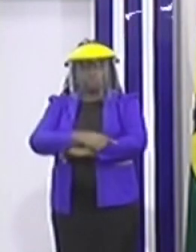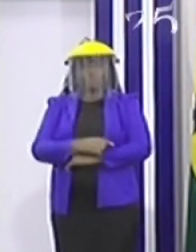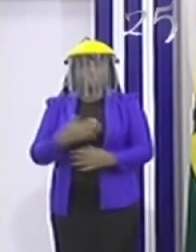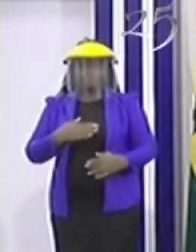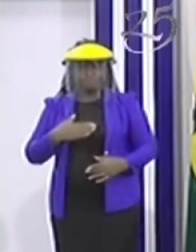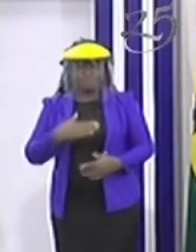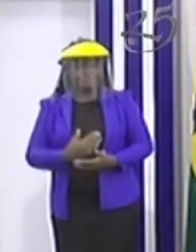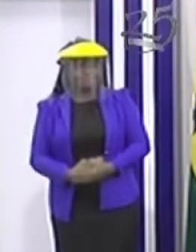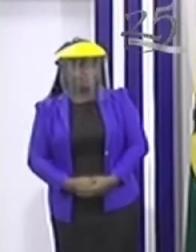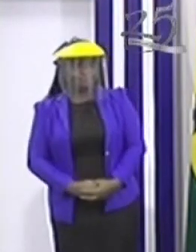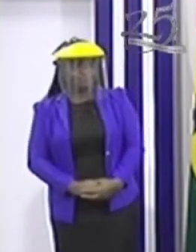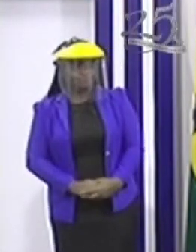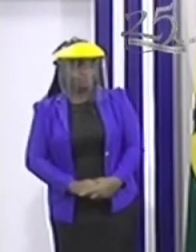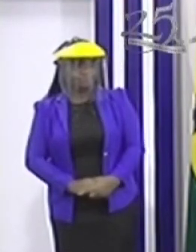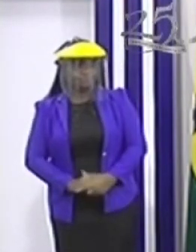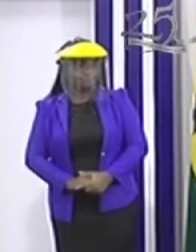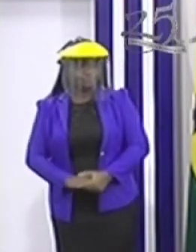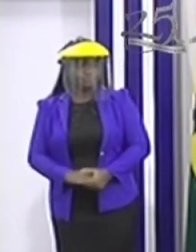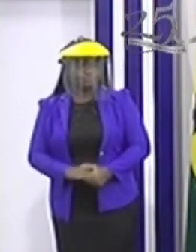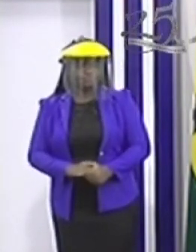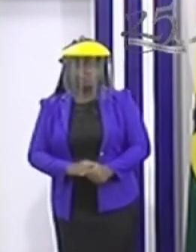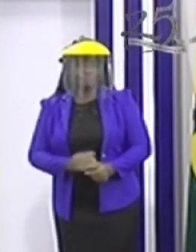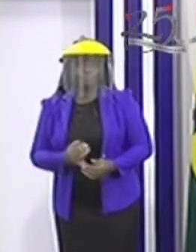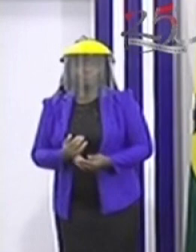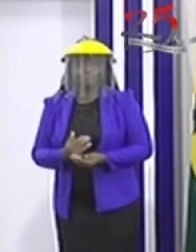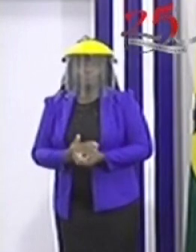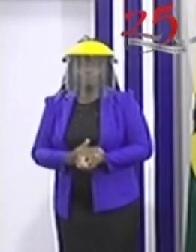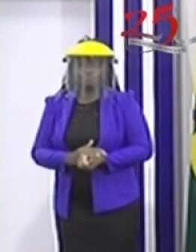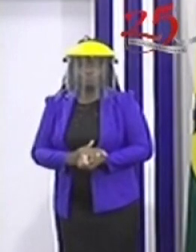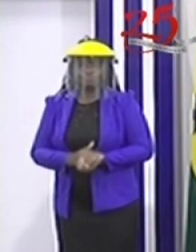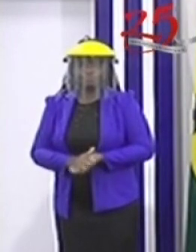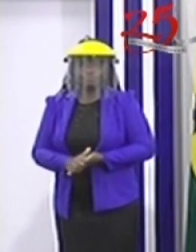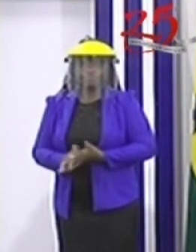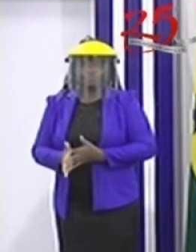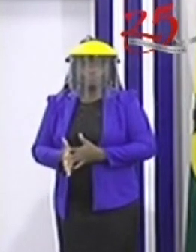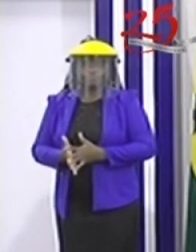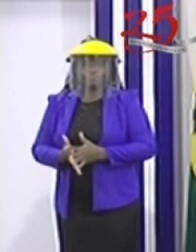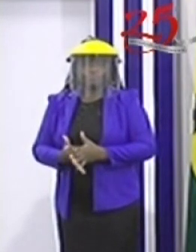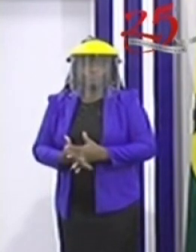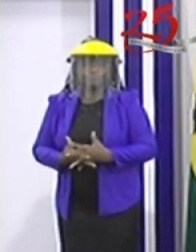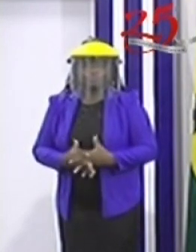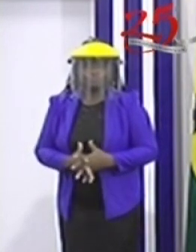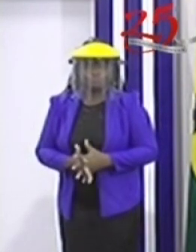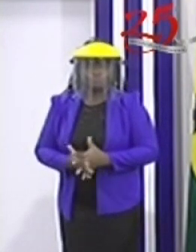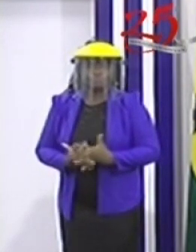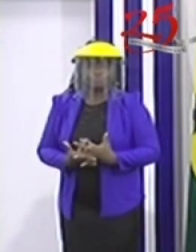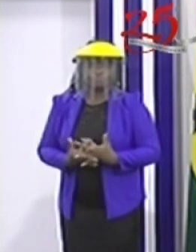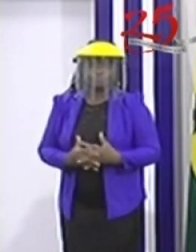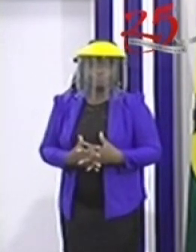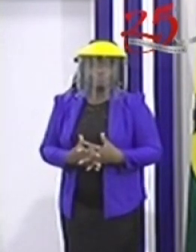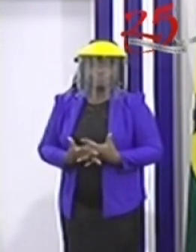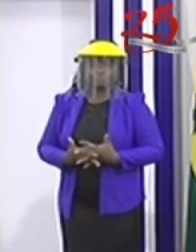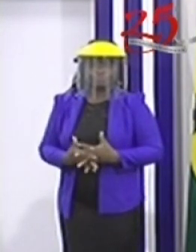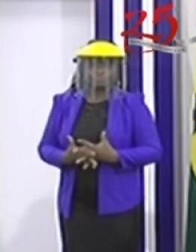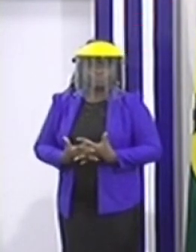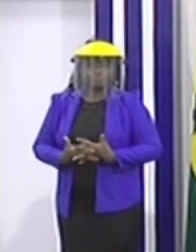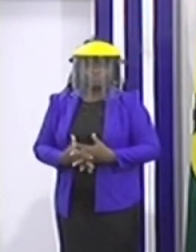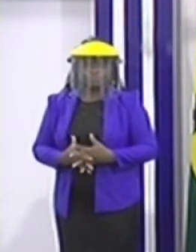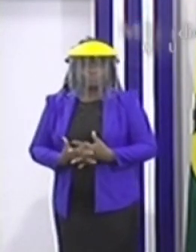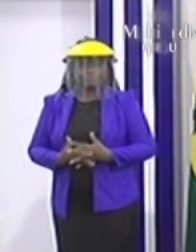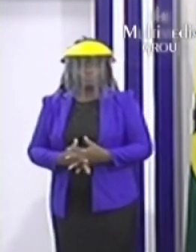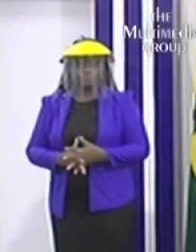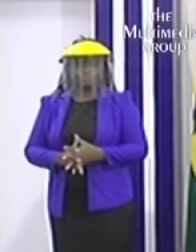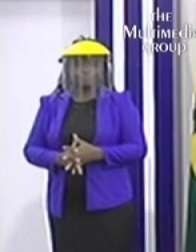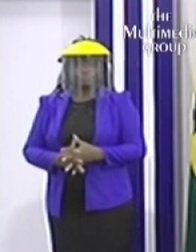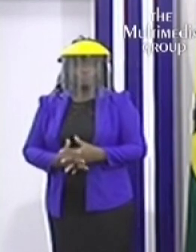you. Good morning. My name is Kojo Ajman. I work with City TV. On Tuesday, Dr. Patrick